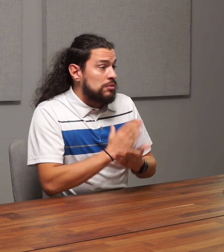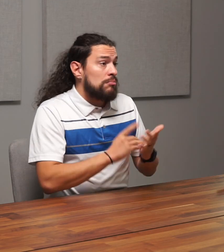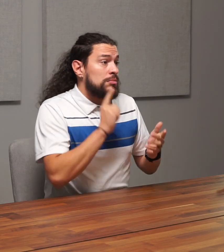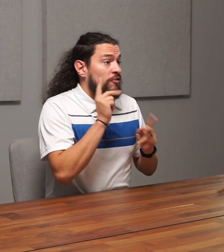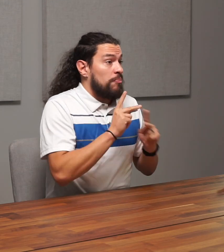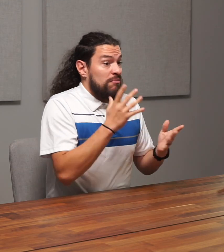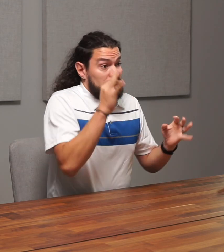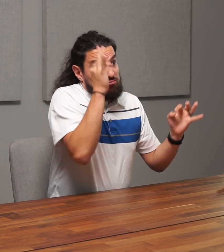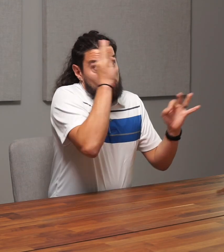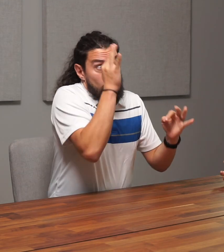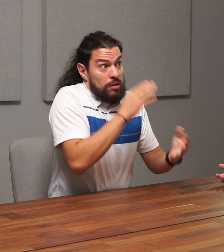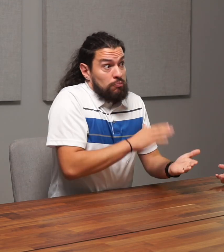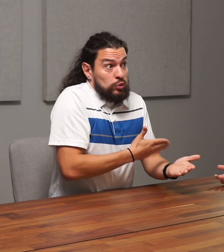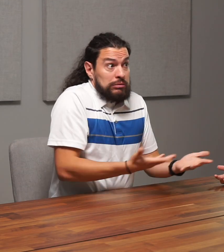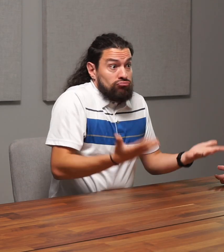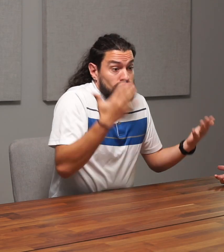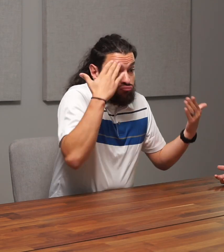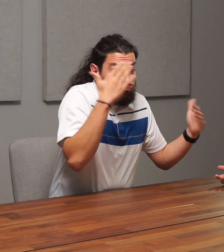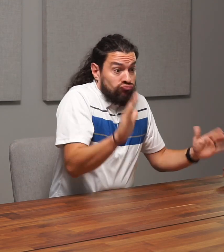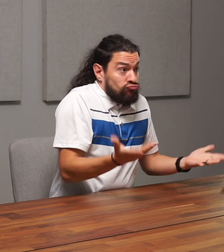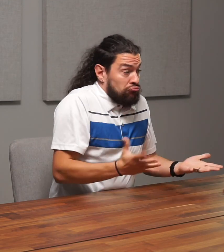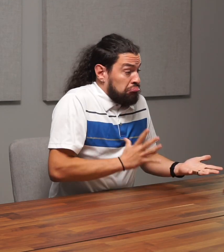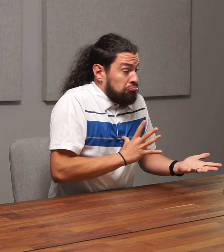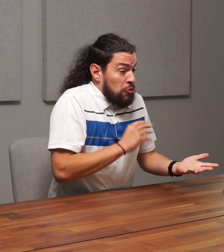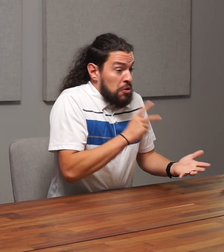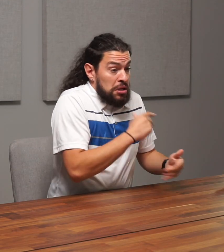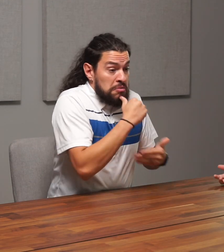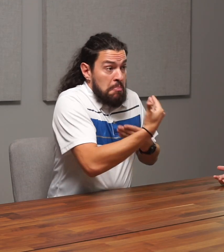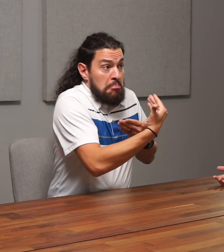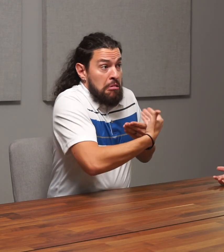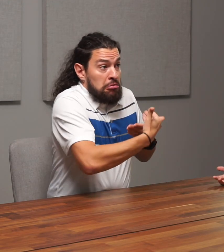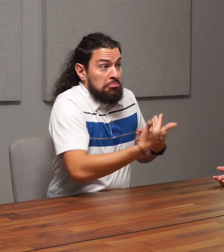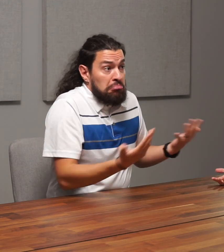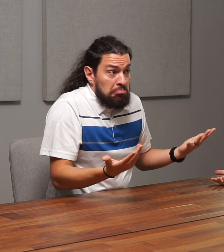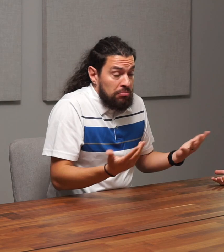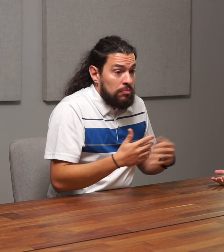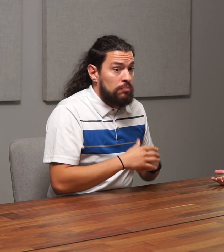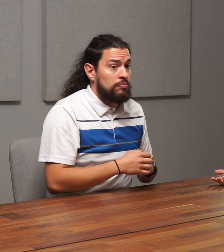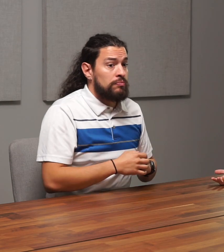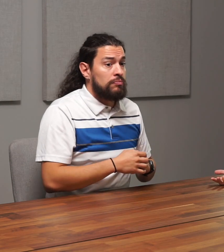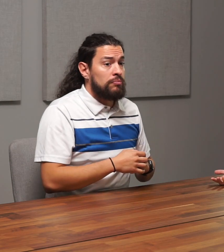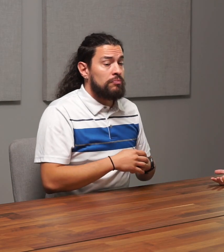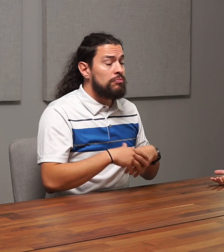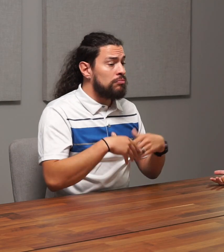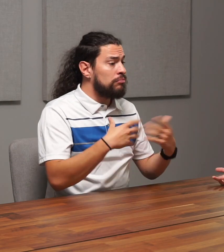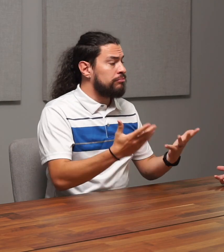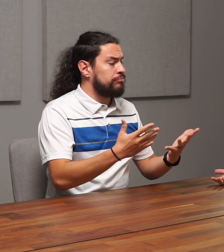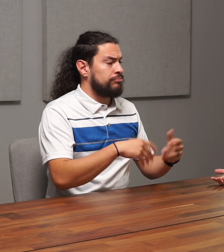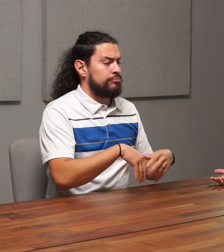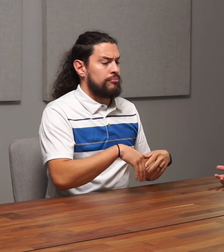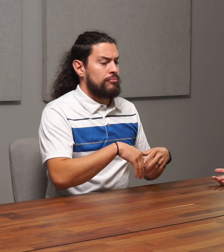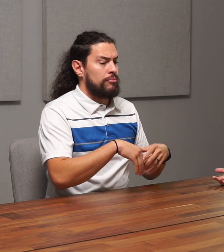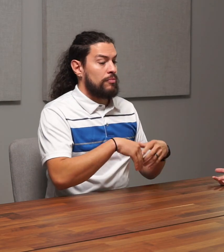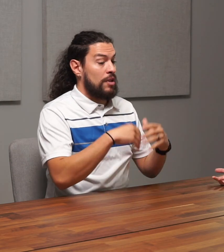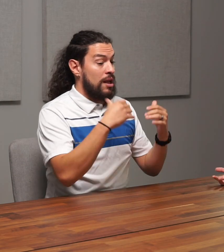music but some deaf people love music some deaf people it's not so much their cup of tea you know but they're not mad or angry about it